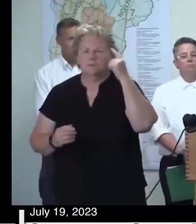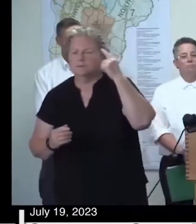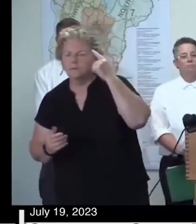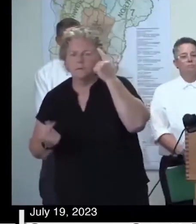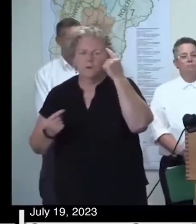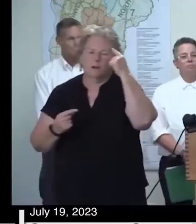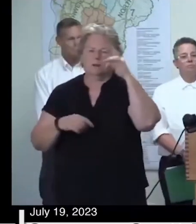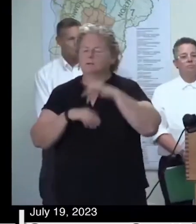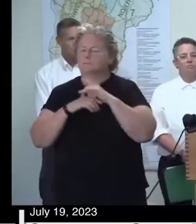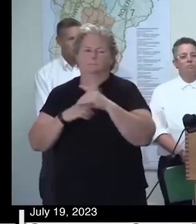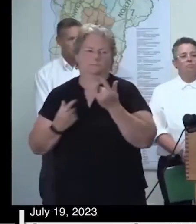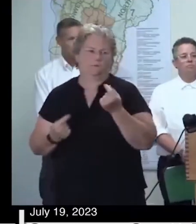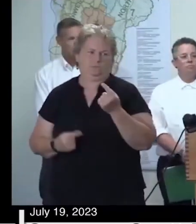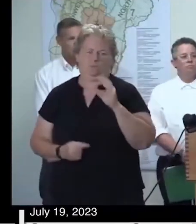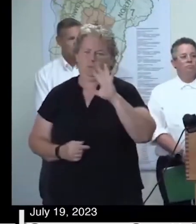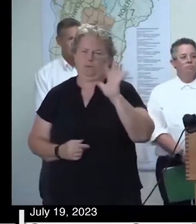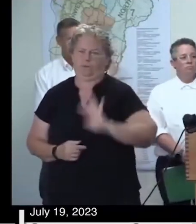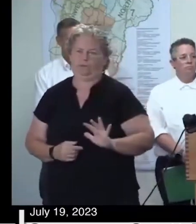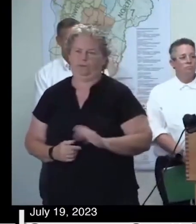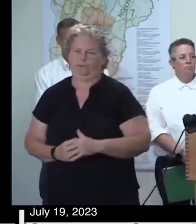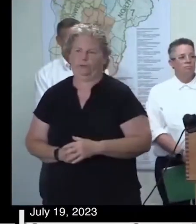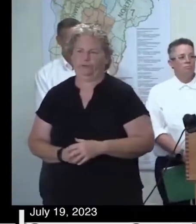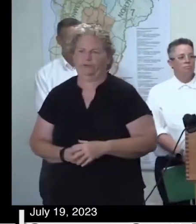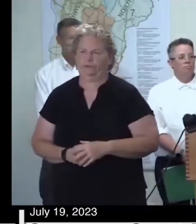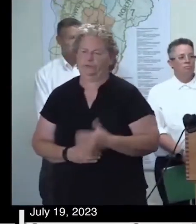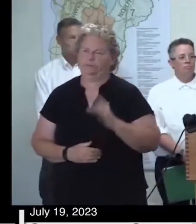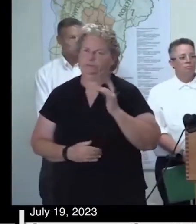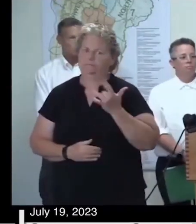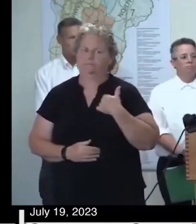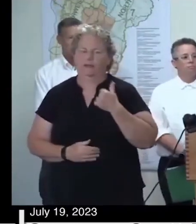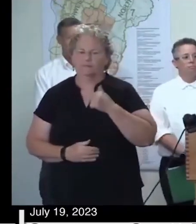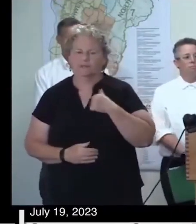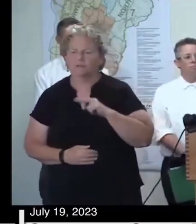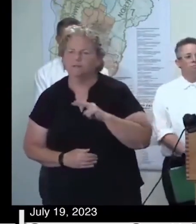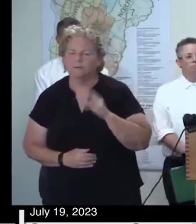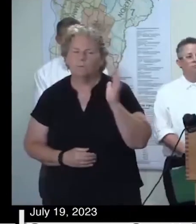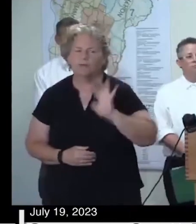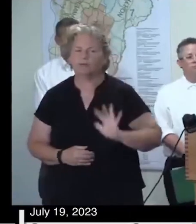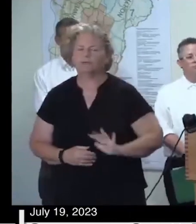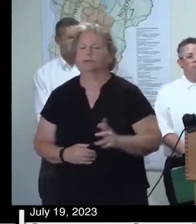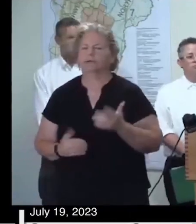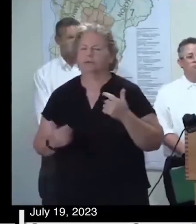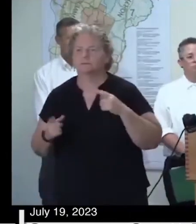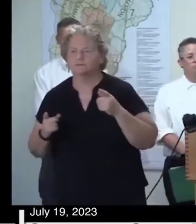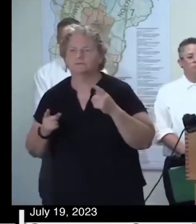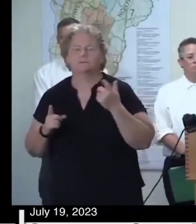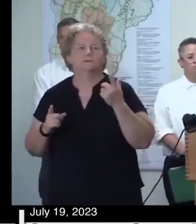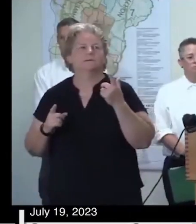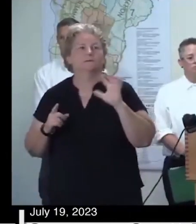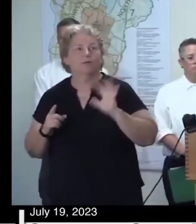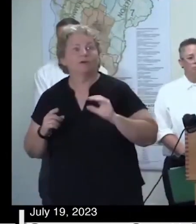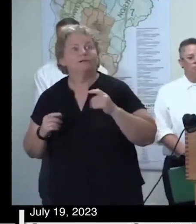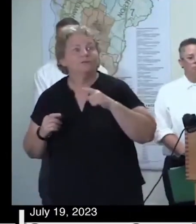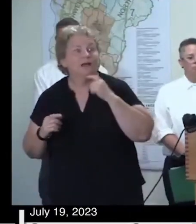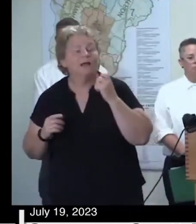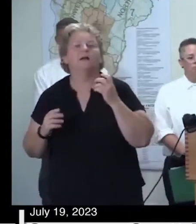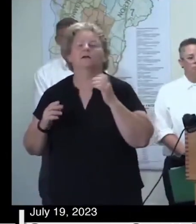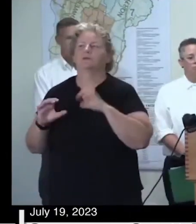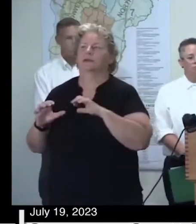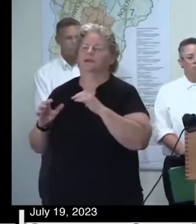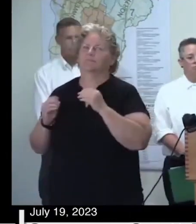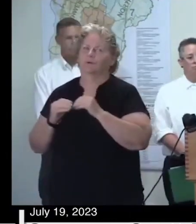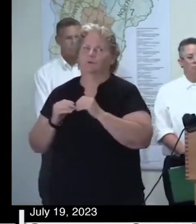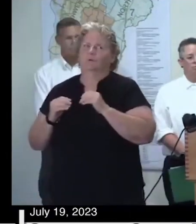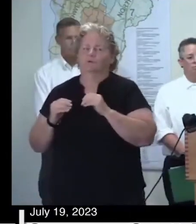or two of sunshine and drying out, it's followed by another rain event. We didn't have the rain